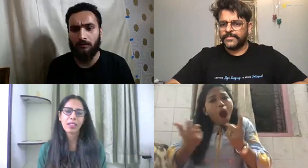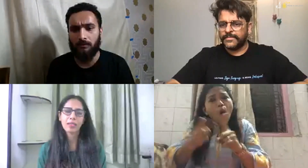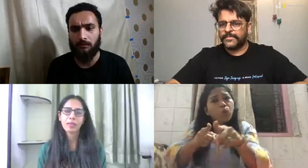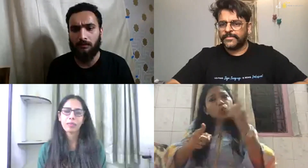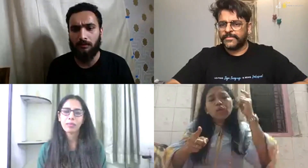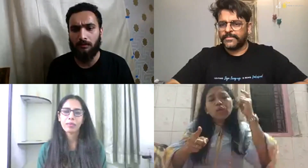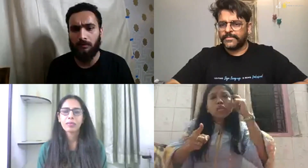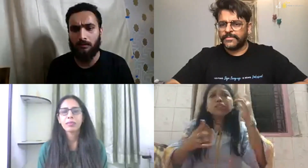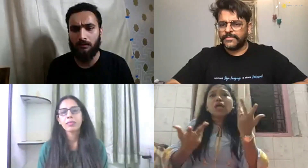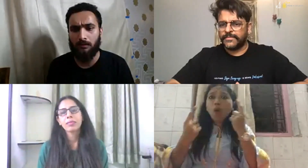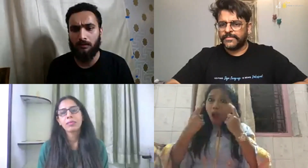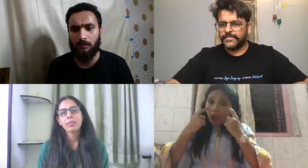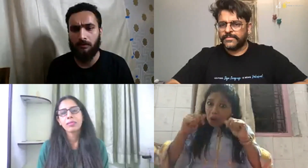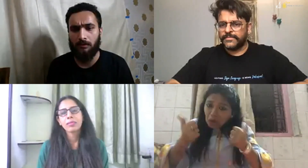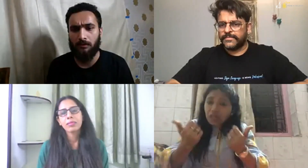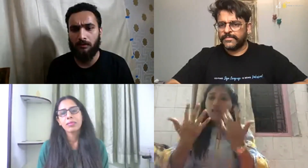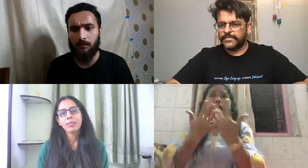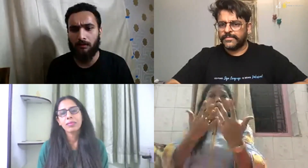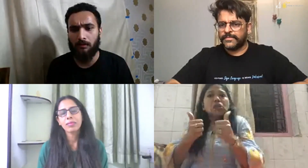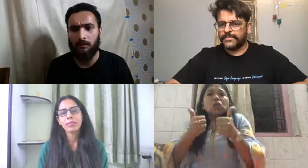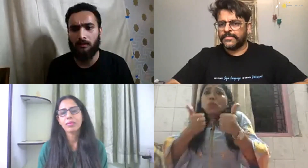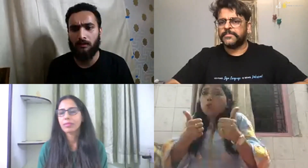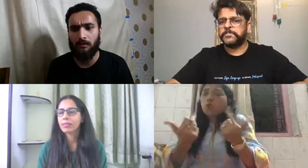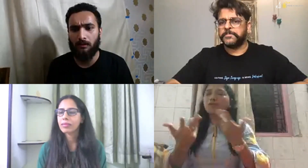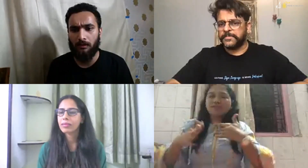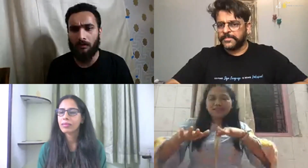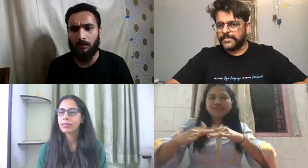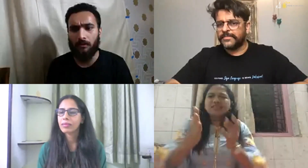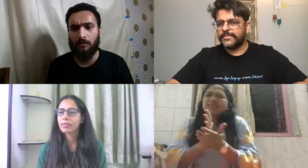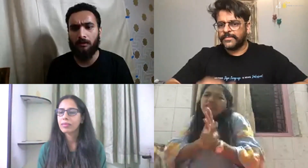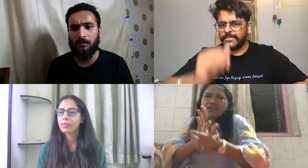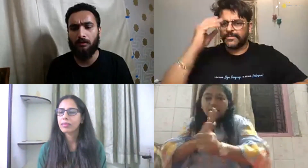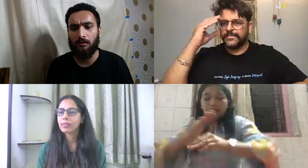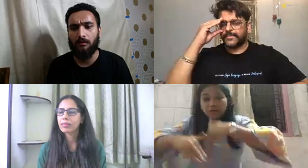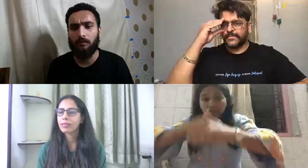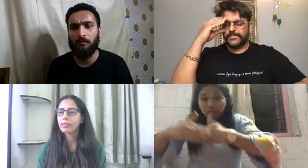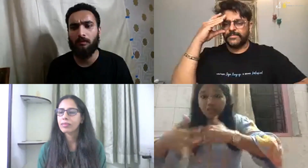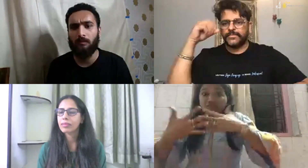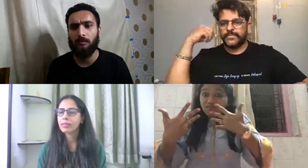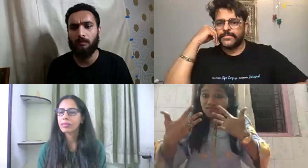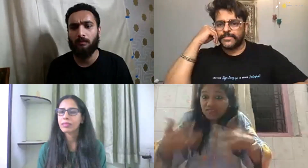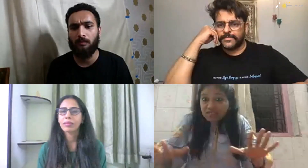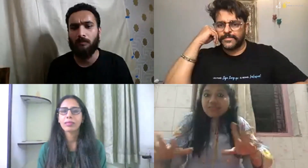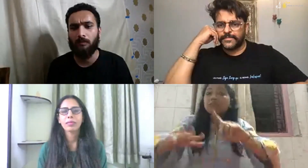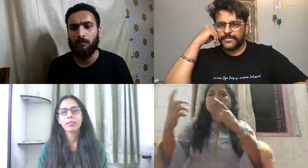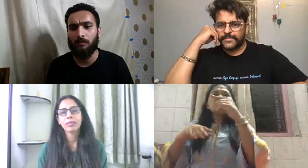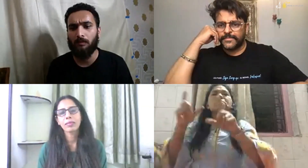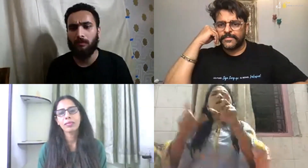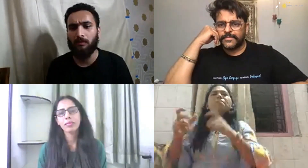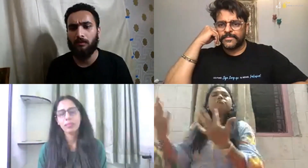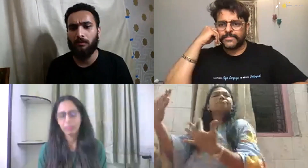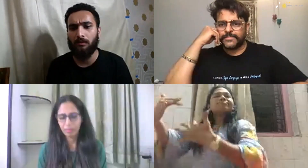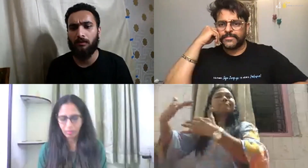skilled enough person now to do this thing. So people were asking me how you can do such thing without learning from anyone.